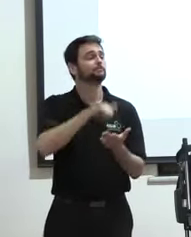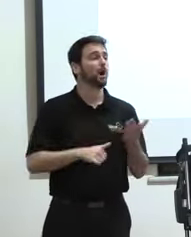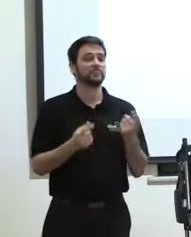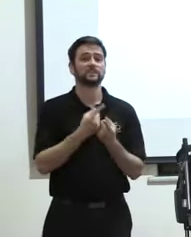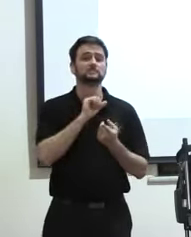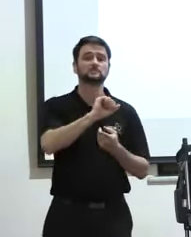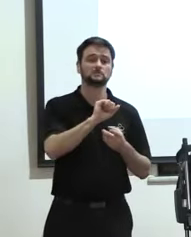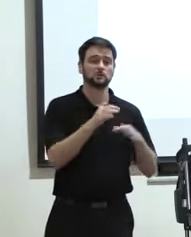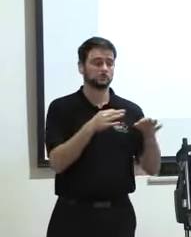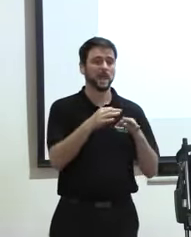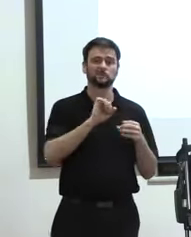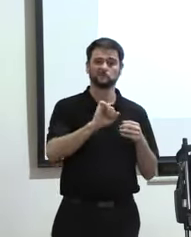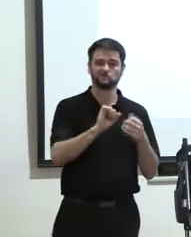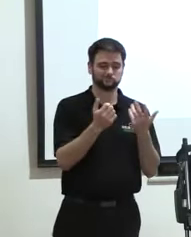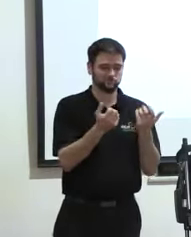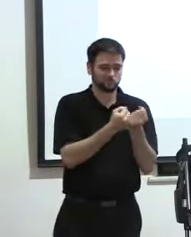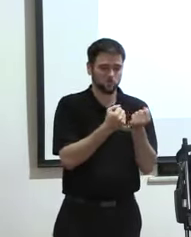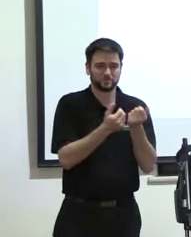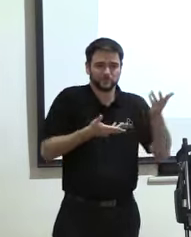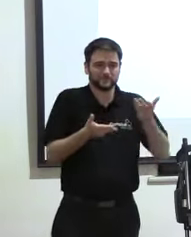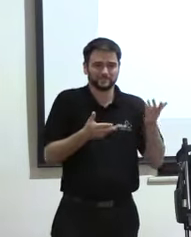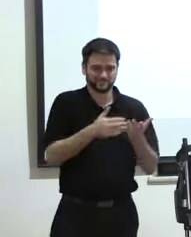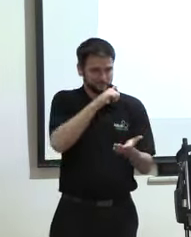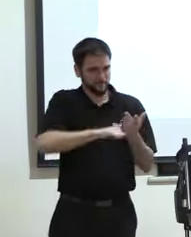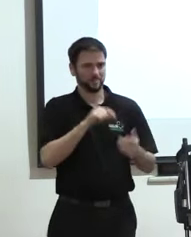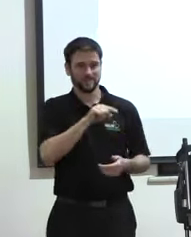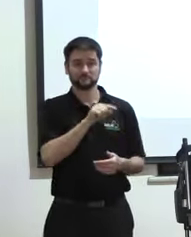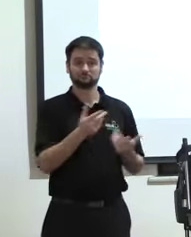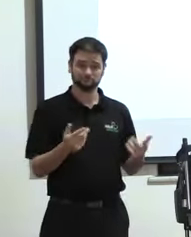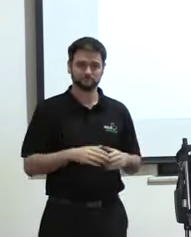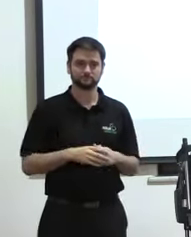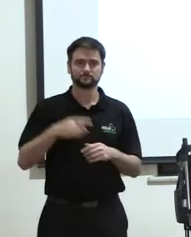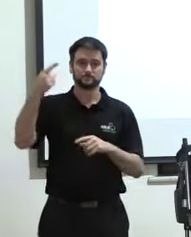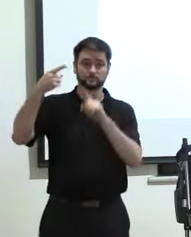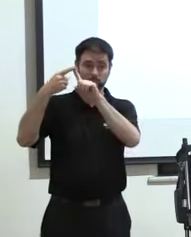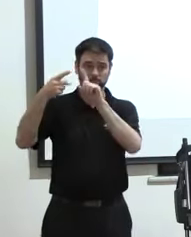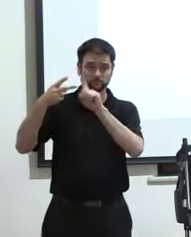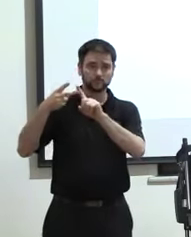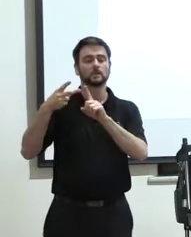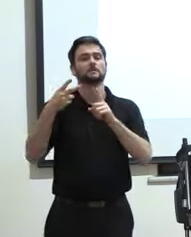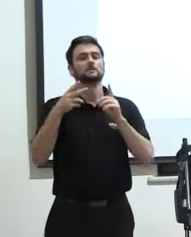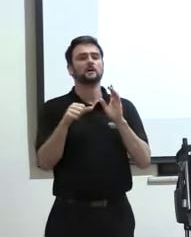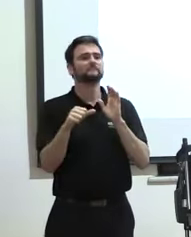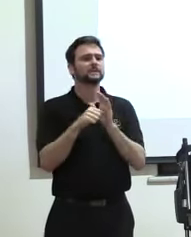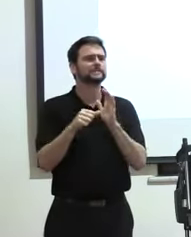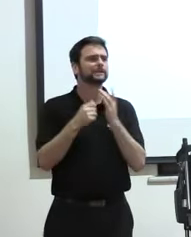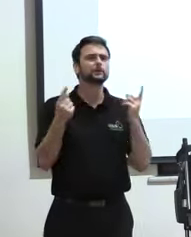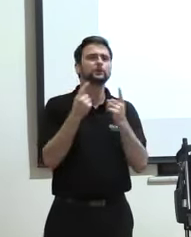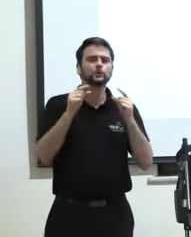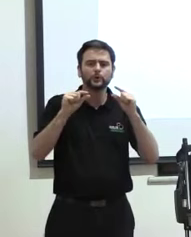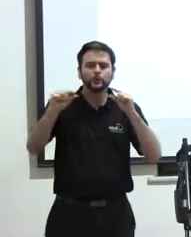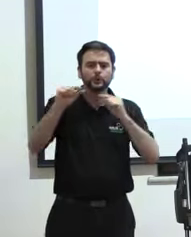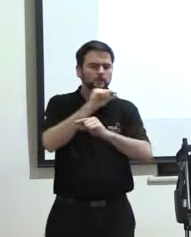plan, purchasing supports. It means administering the funding in order for you to purchase